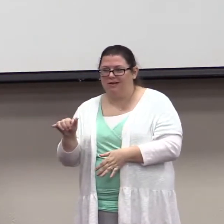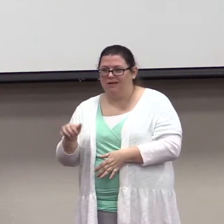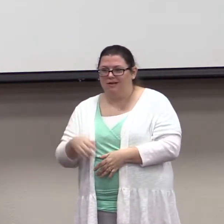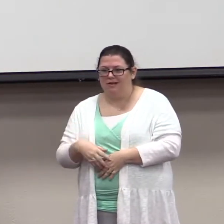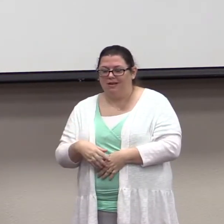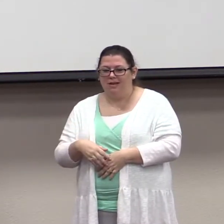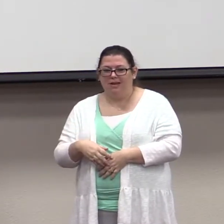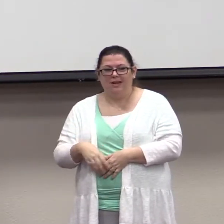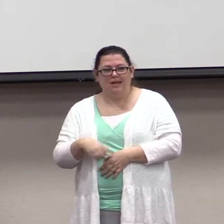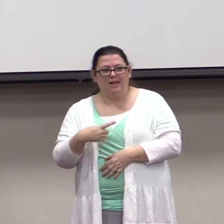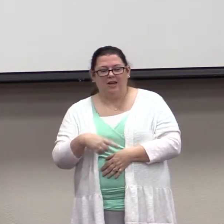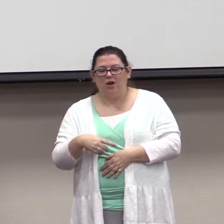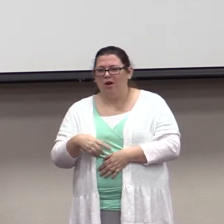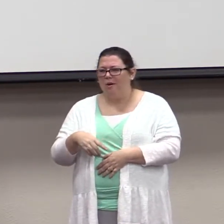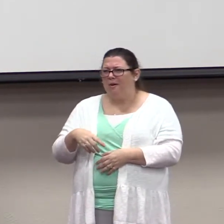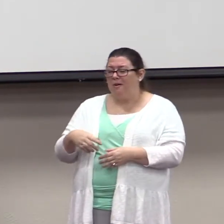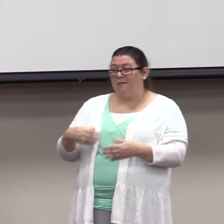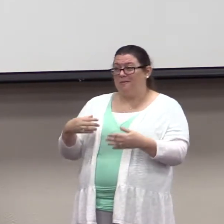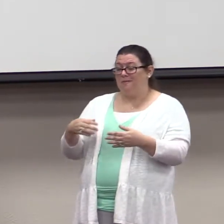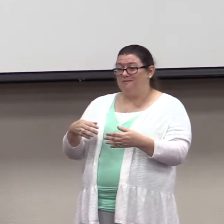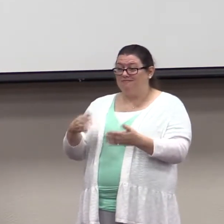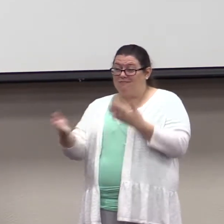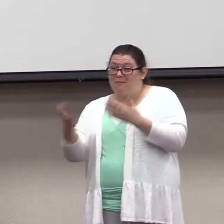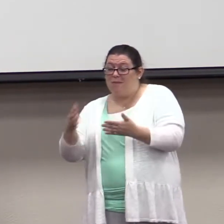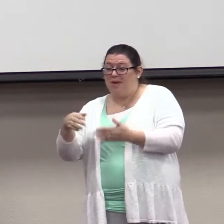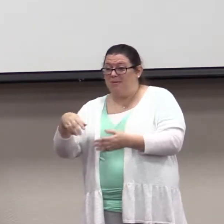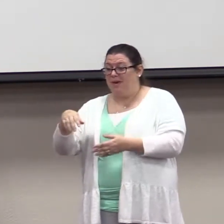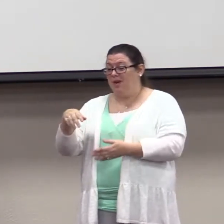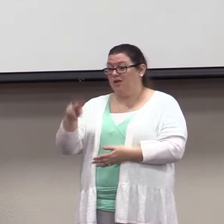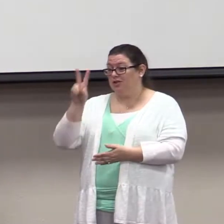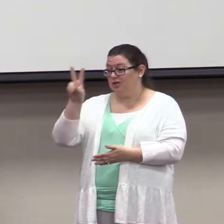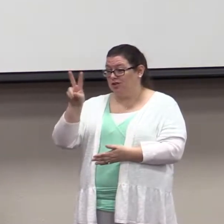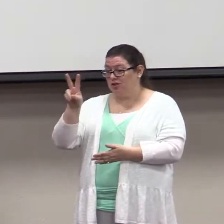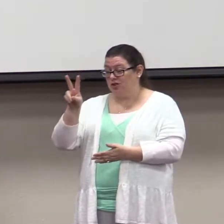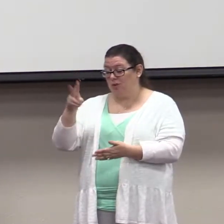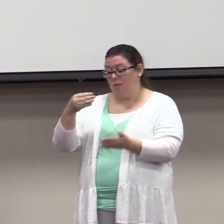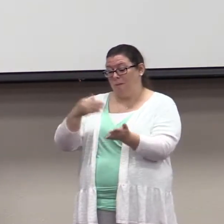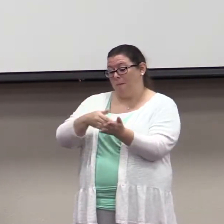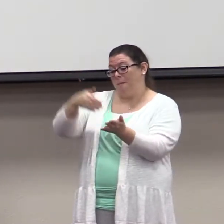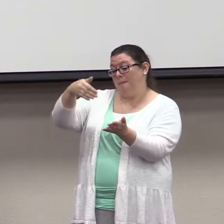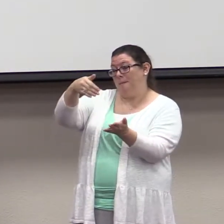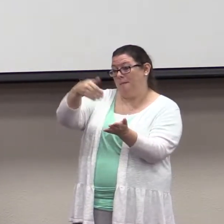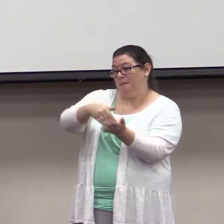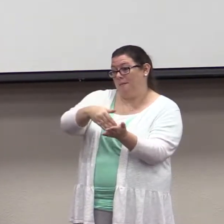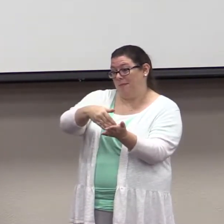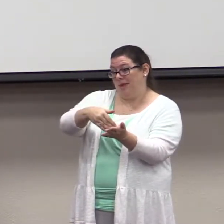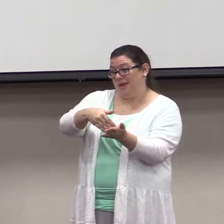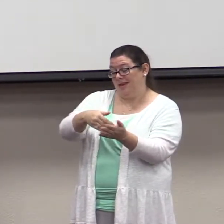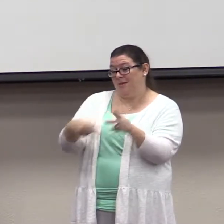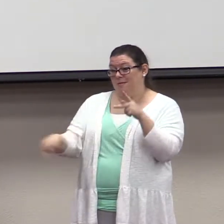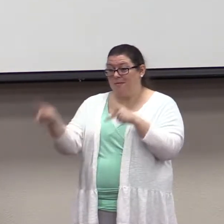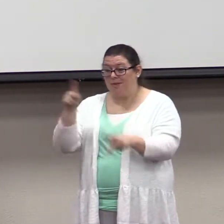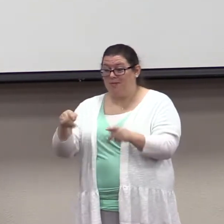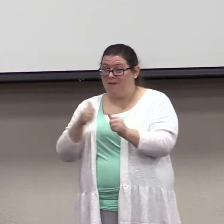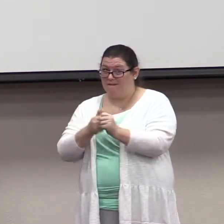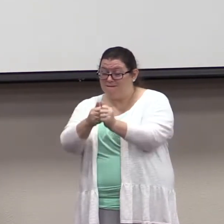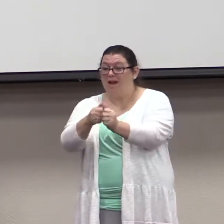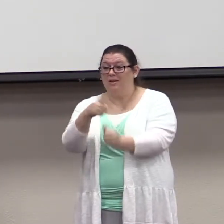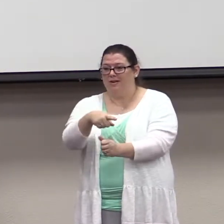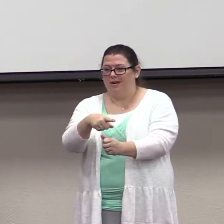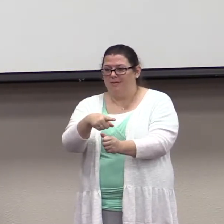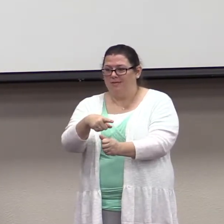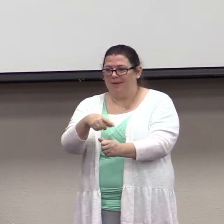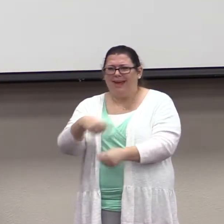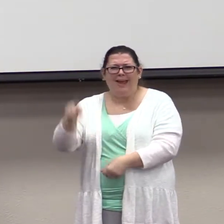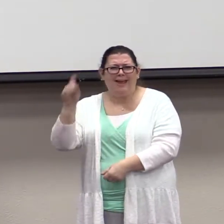close to 2 million people in total who were following his every command. Do we think that he didn't have to be strong with that many